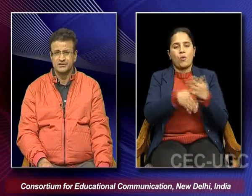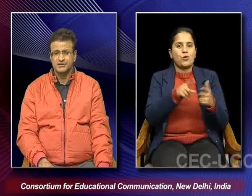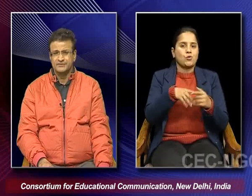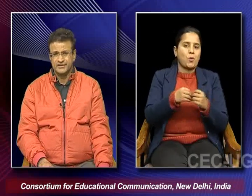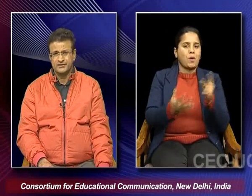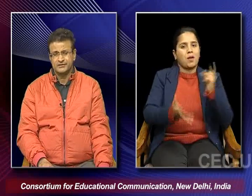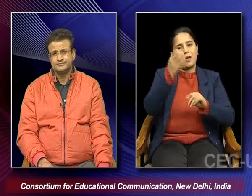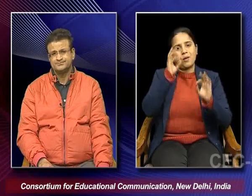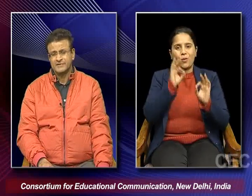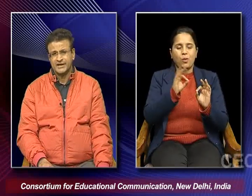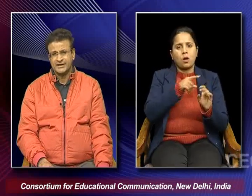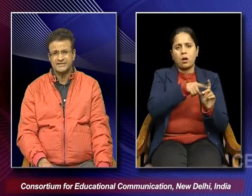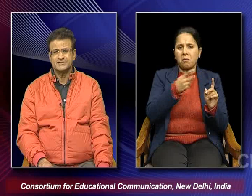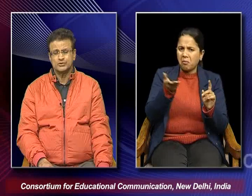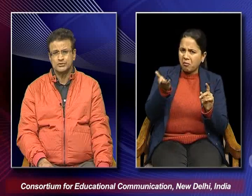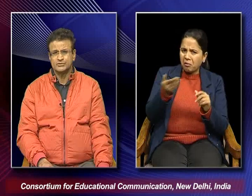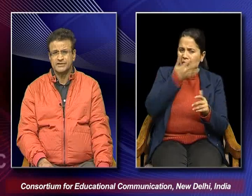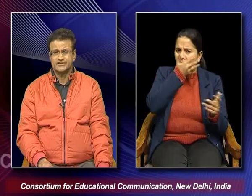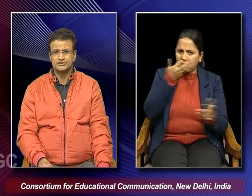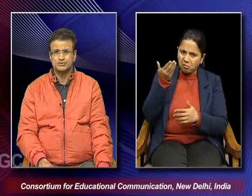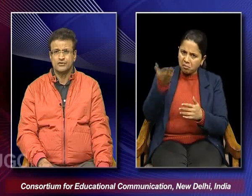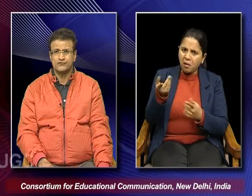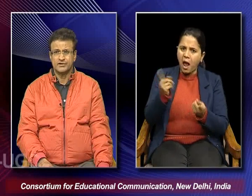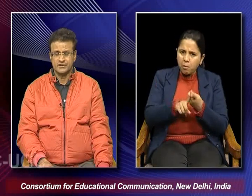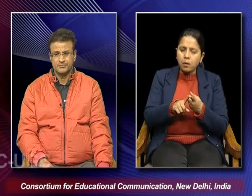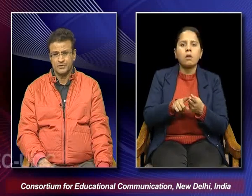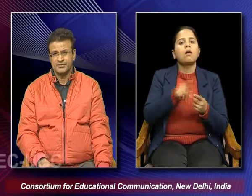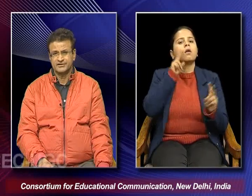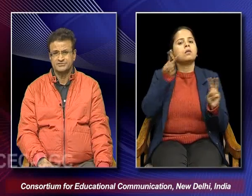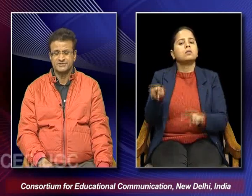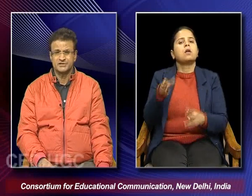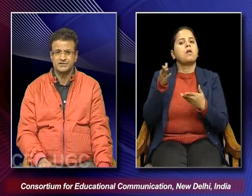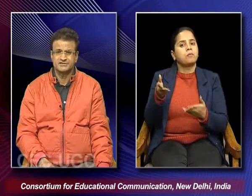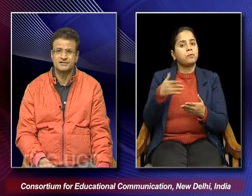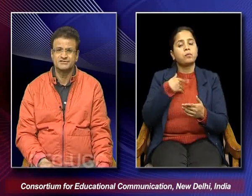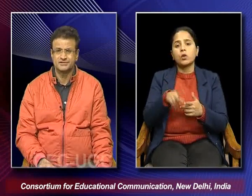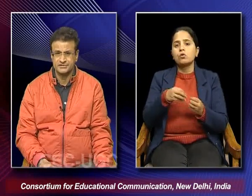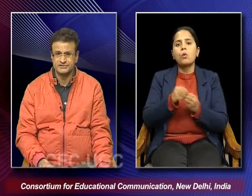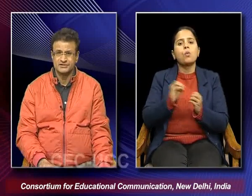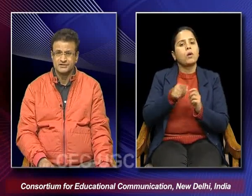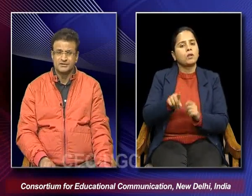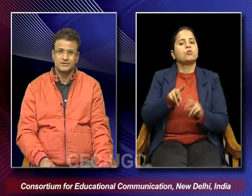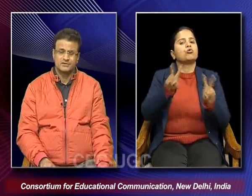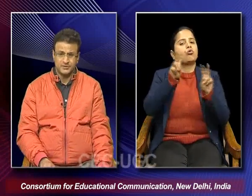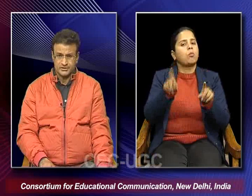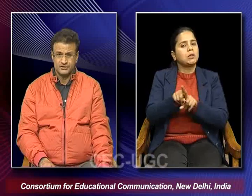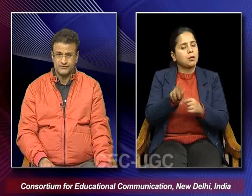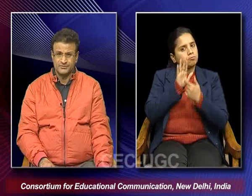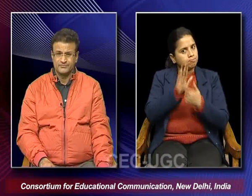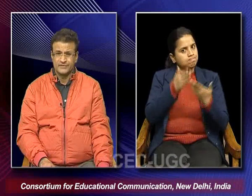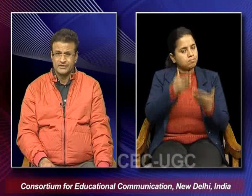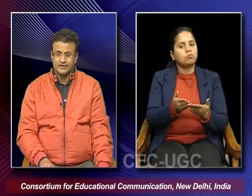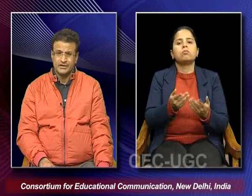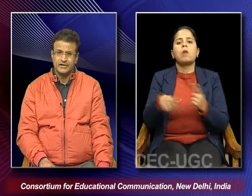particular field. And as I told you, that the issue of unemployment is basically discussed in this particular